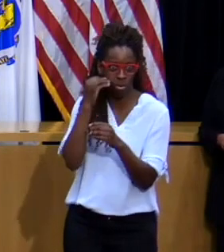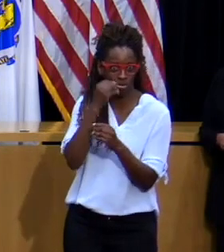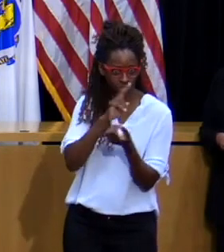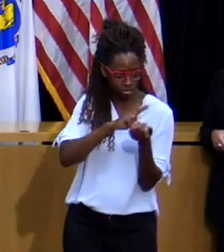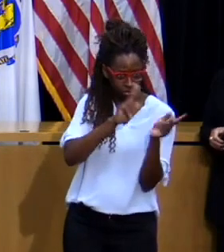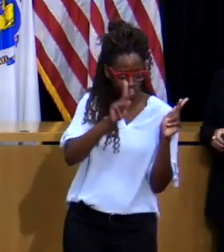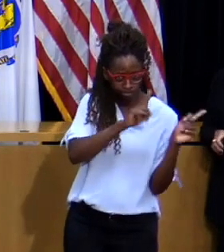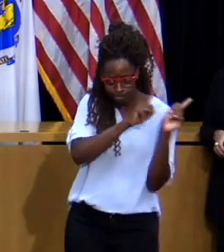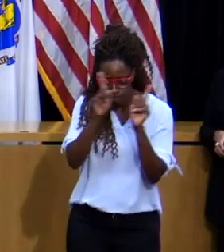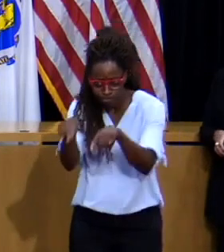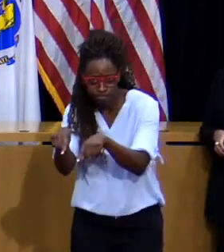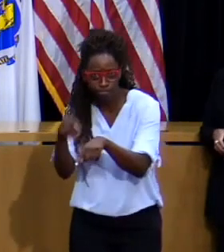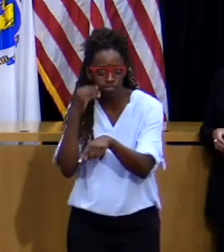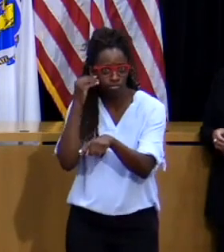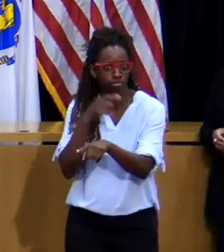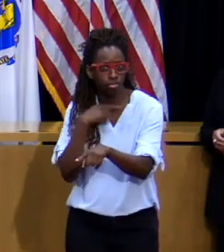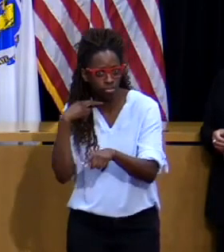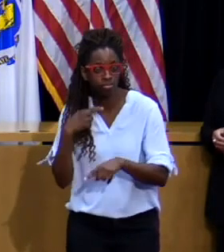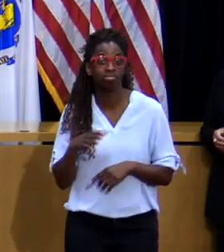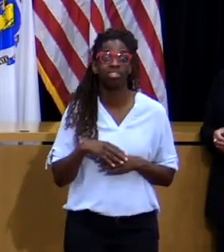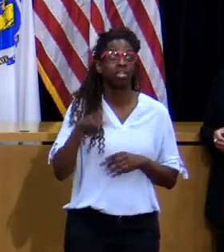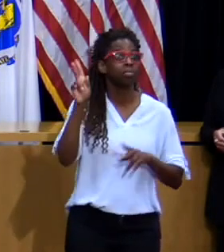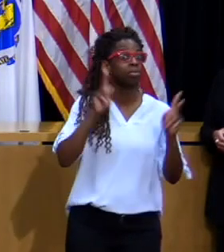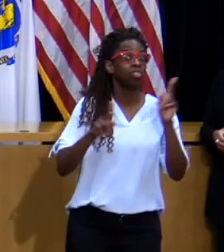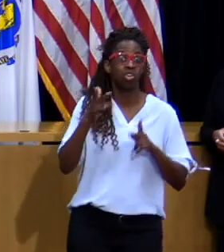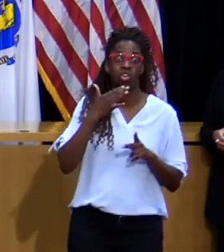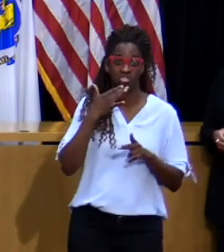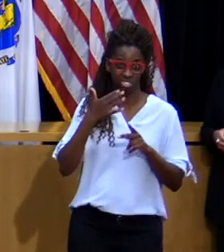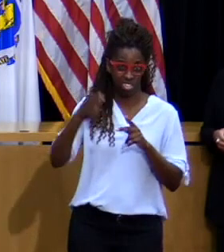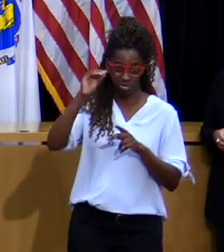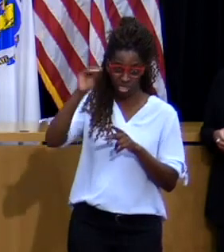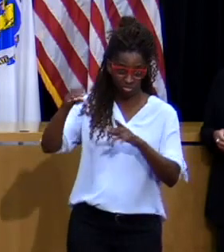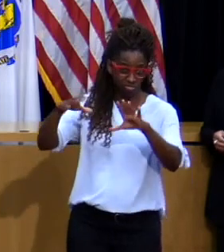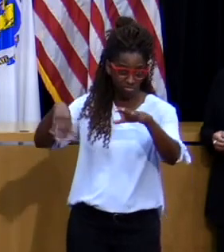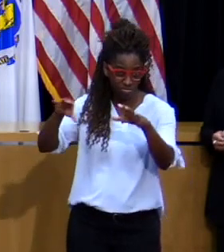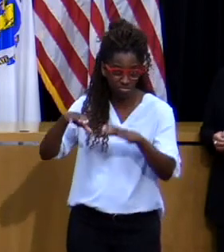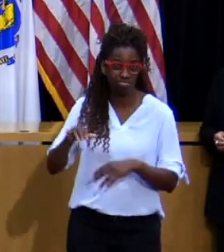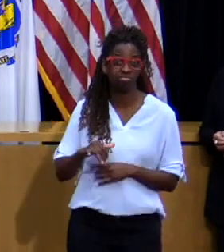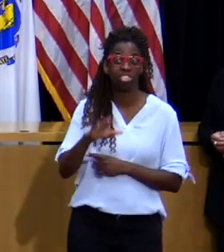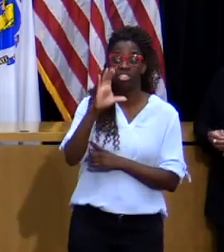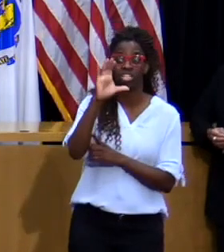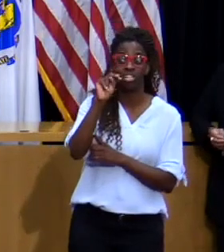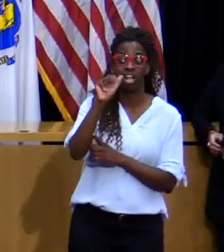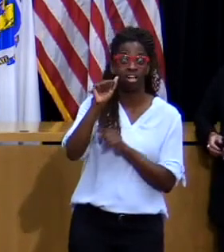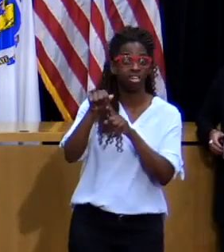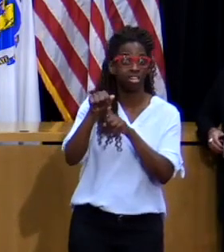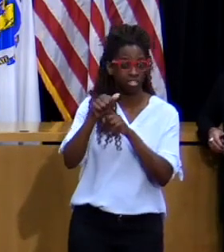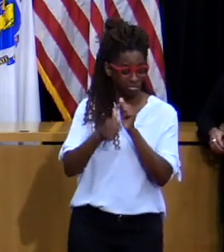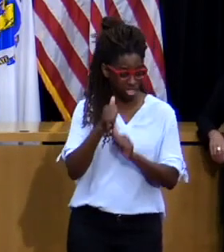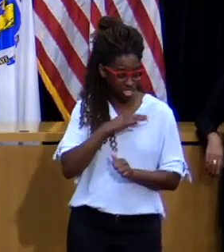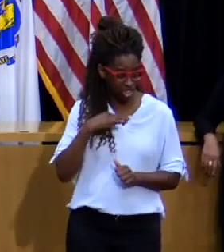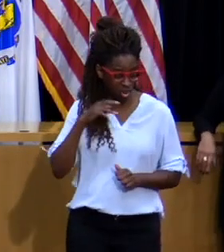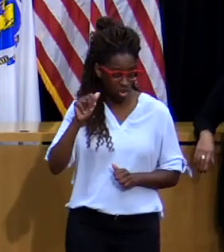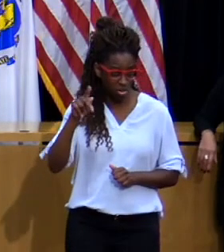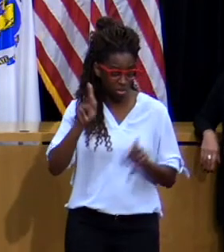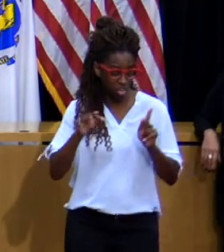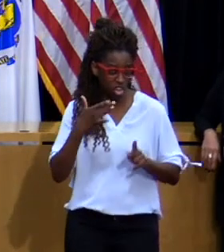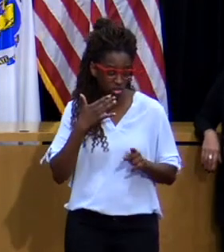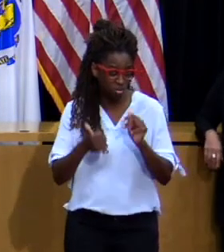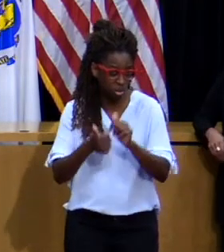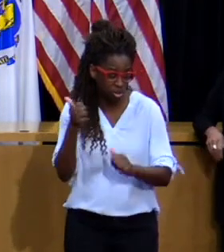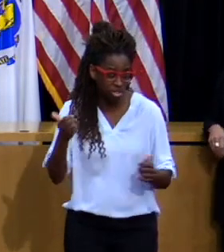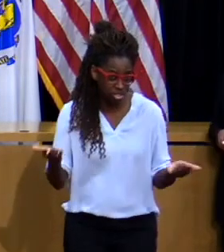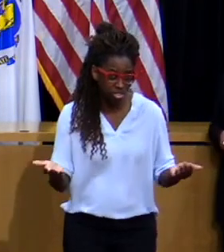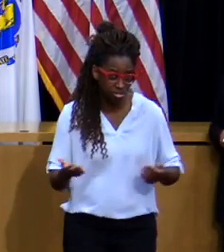Personal care attendants, home health aides and the like. So as I understand the advisory group, as they're advising the Department of Public Health, that the